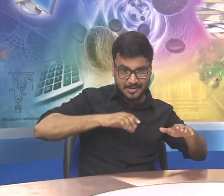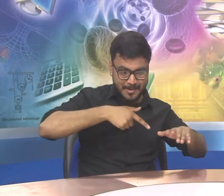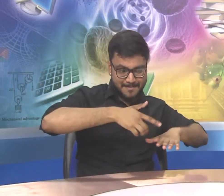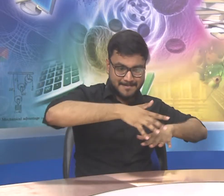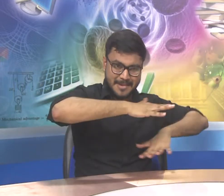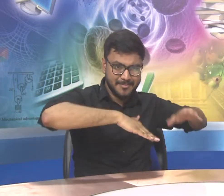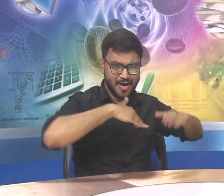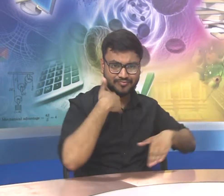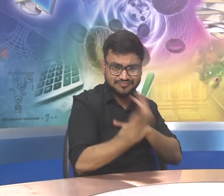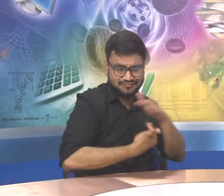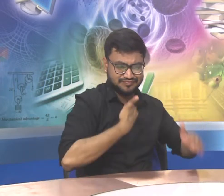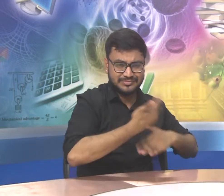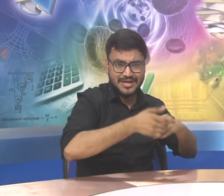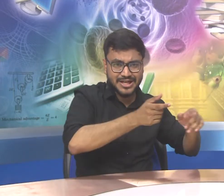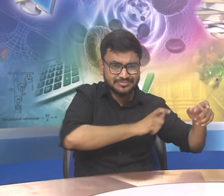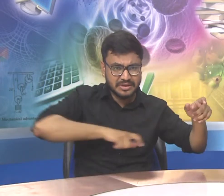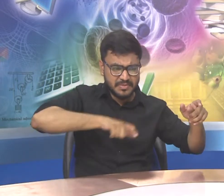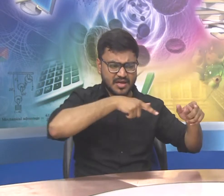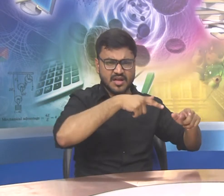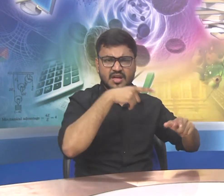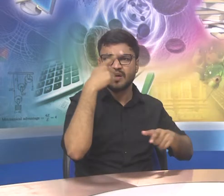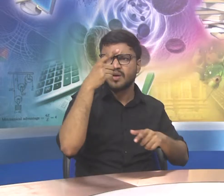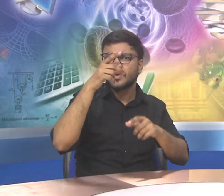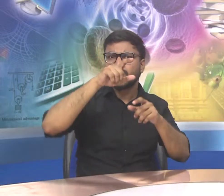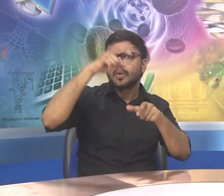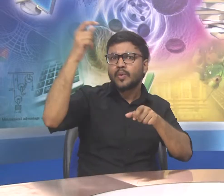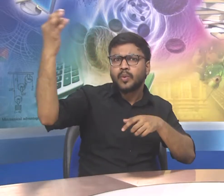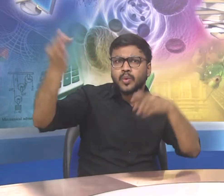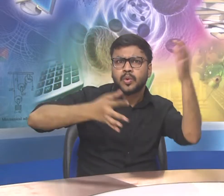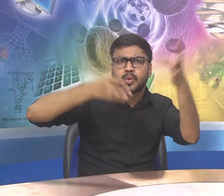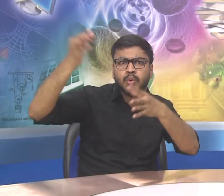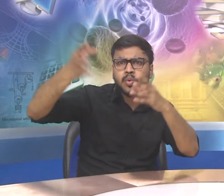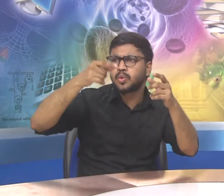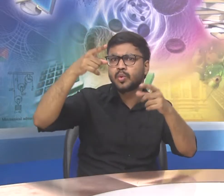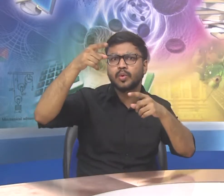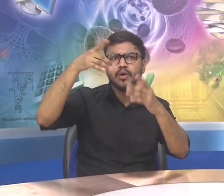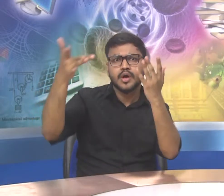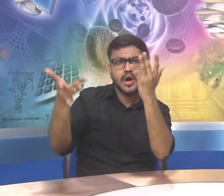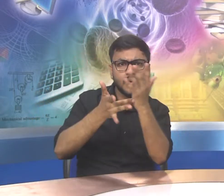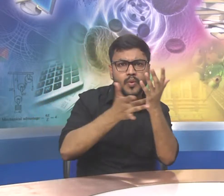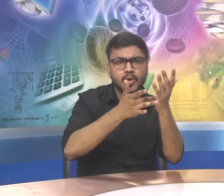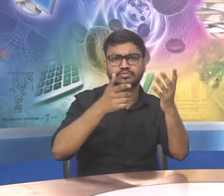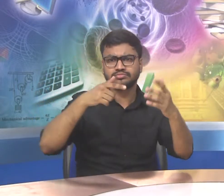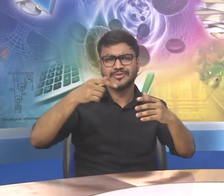It also finances modernization of small scale